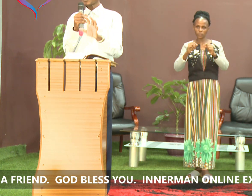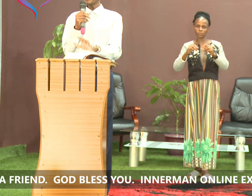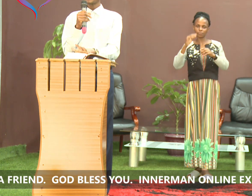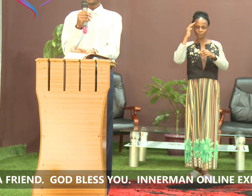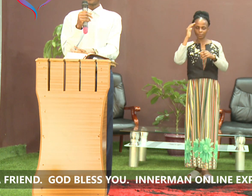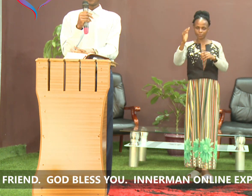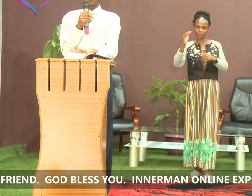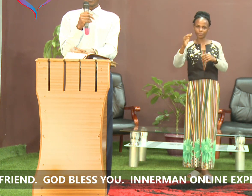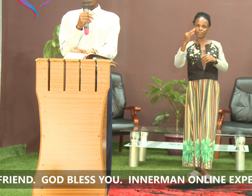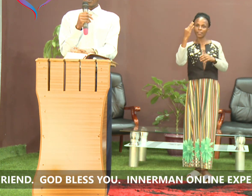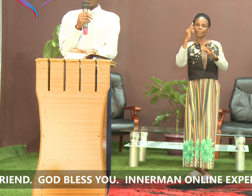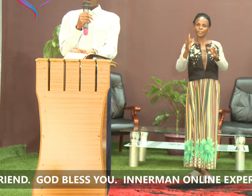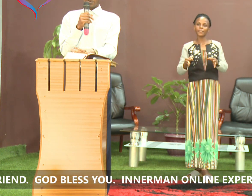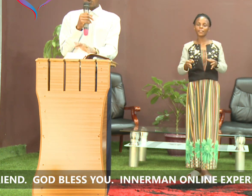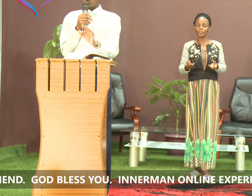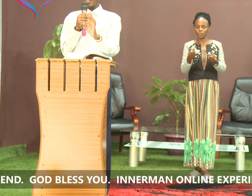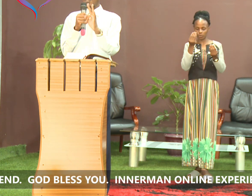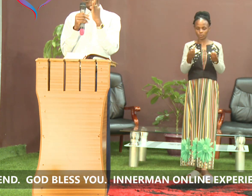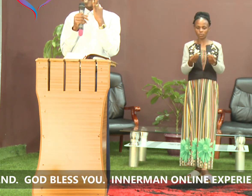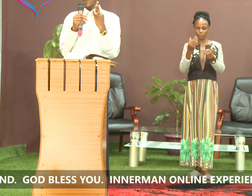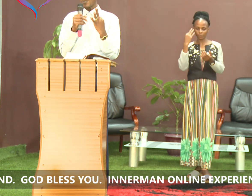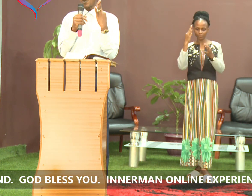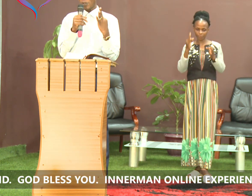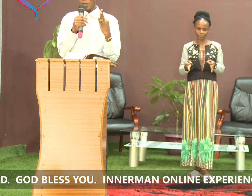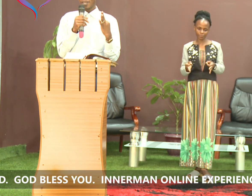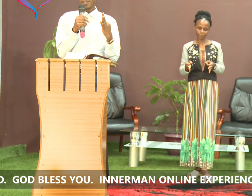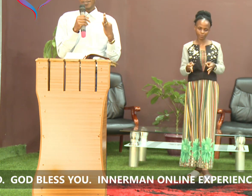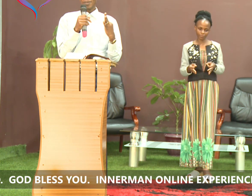You're doing 3 things. These you do them.